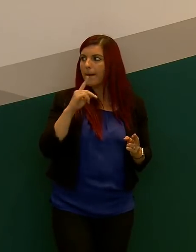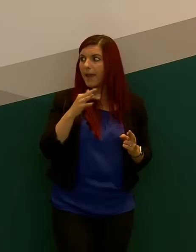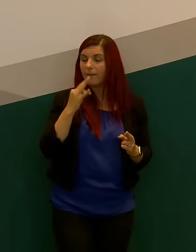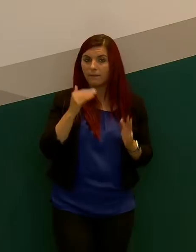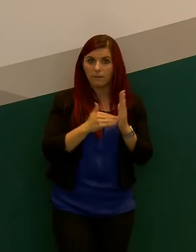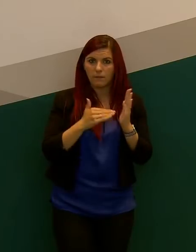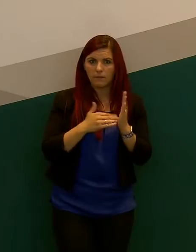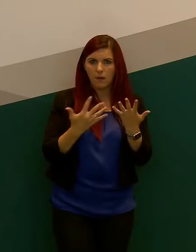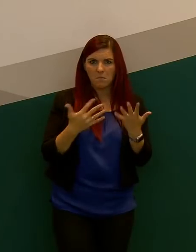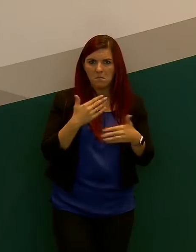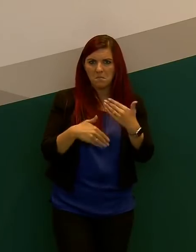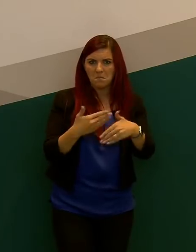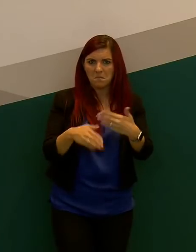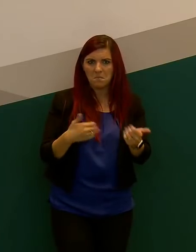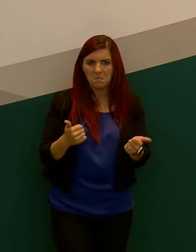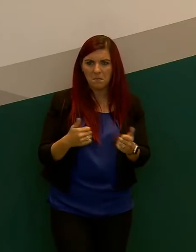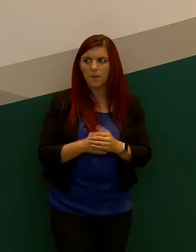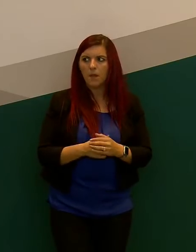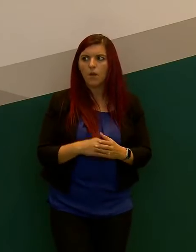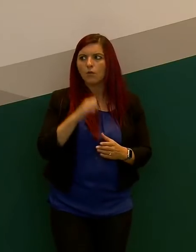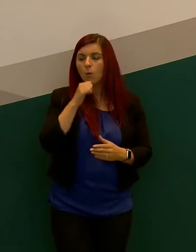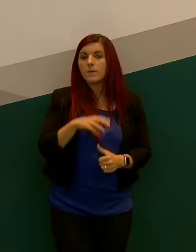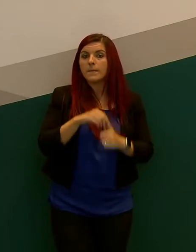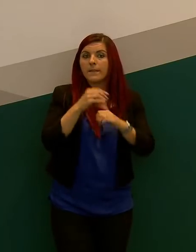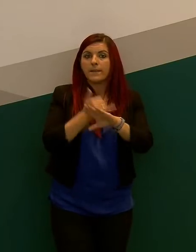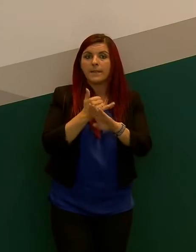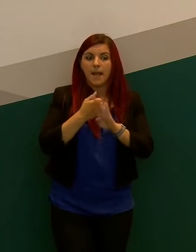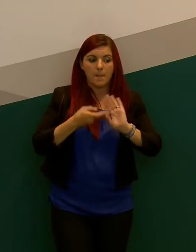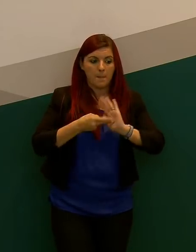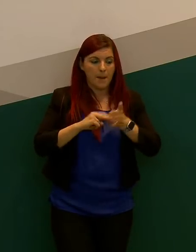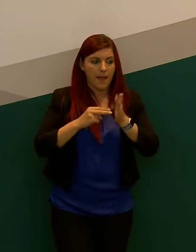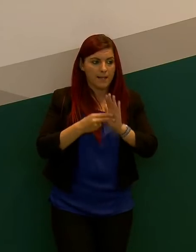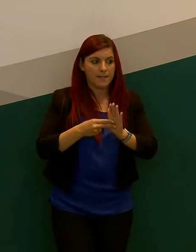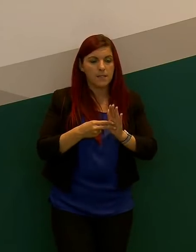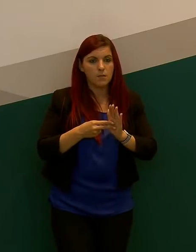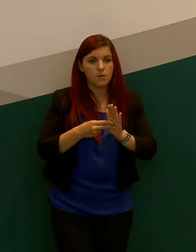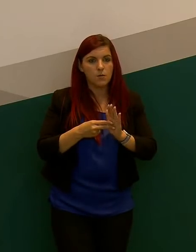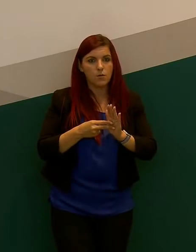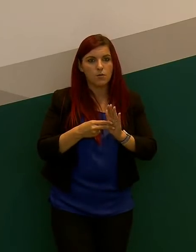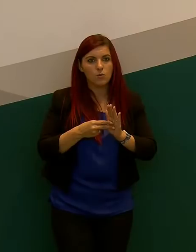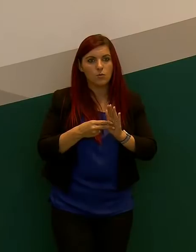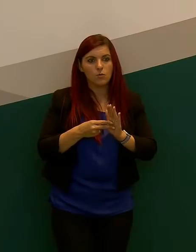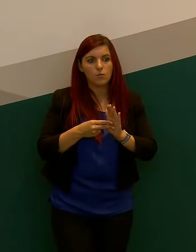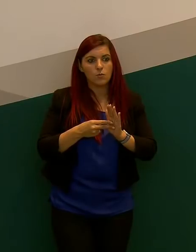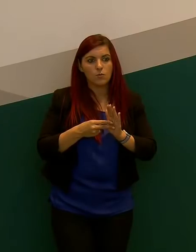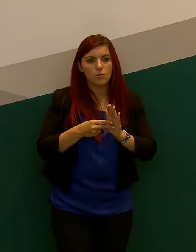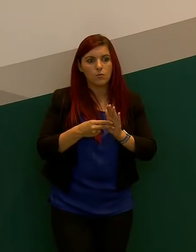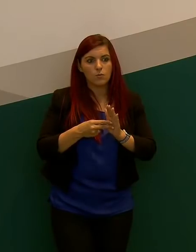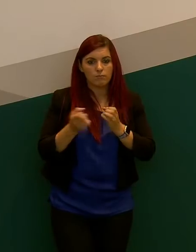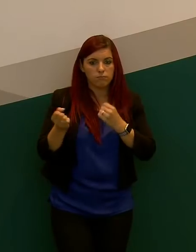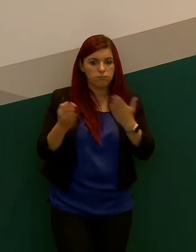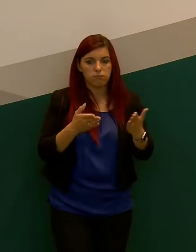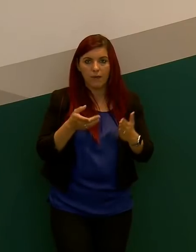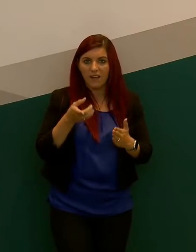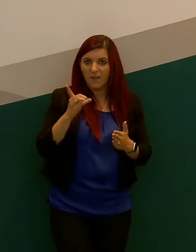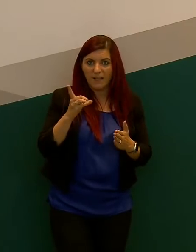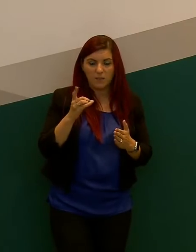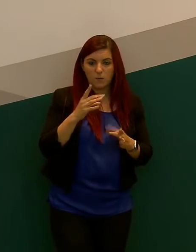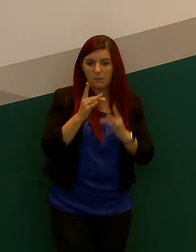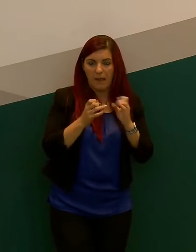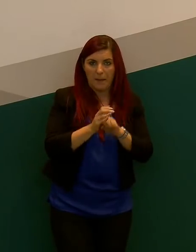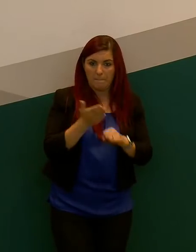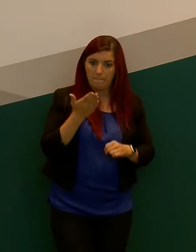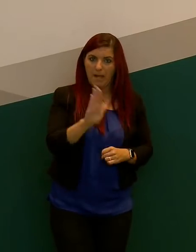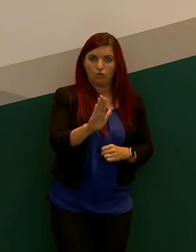progressing? So we have no specific plan at this point in time to extend advice to making mandatory